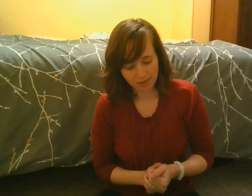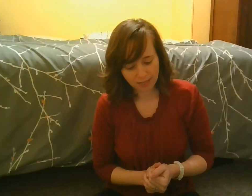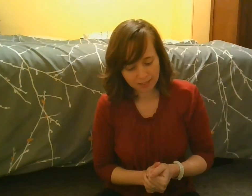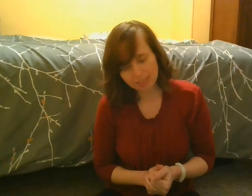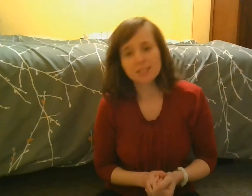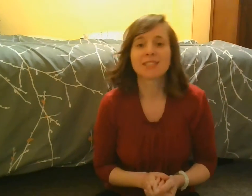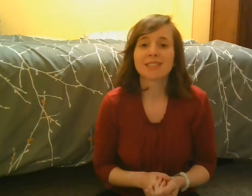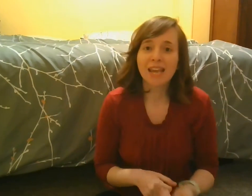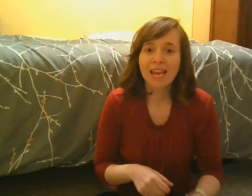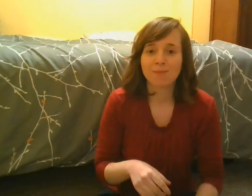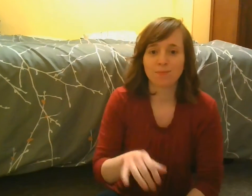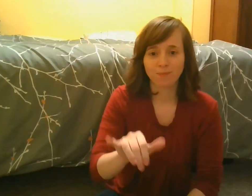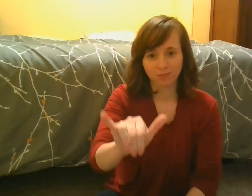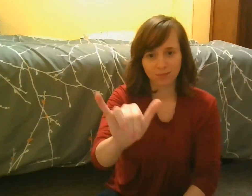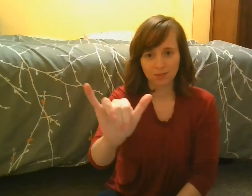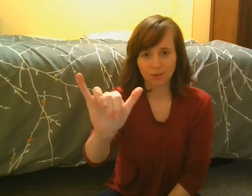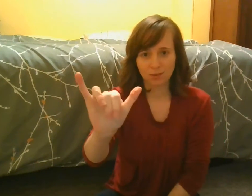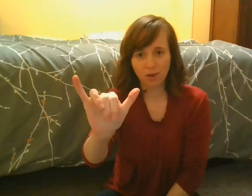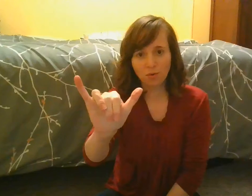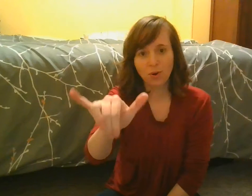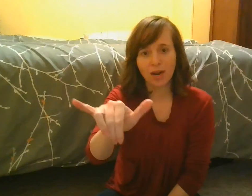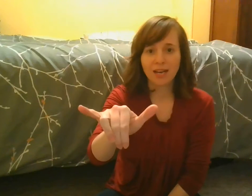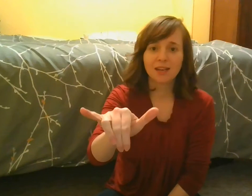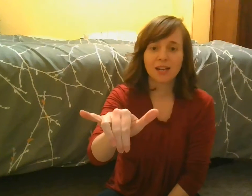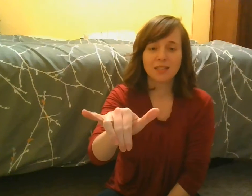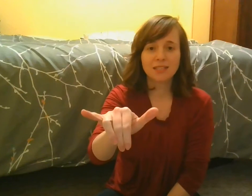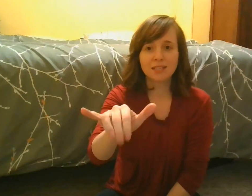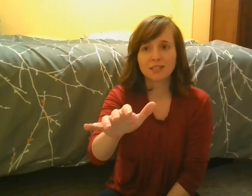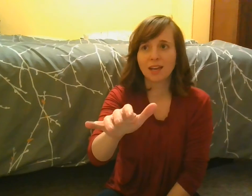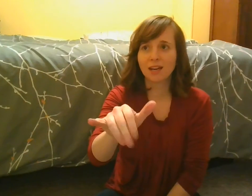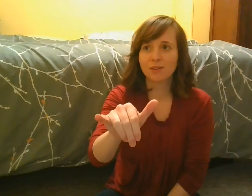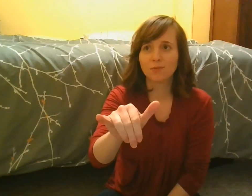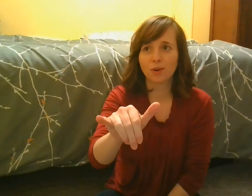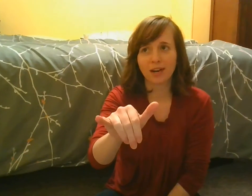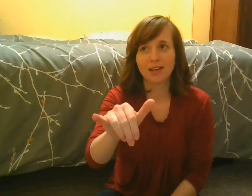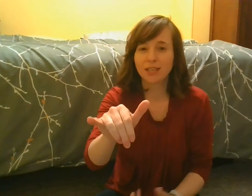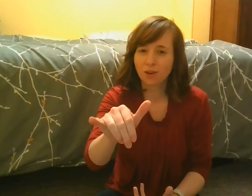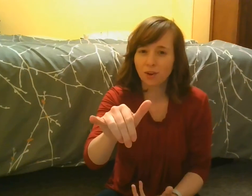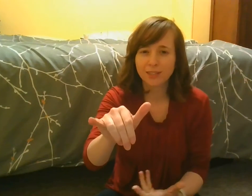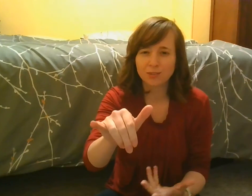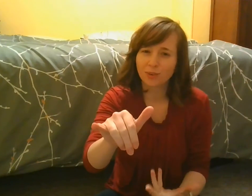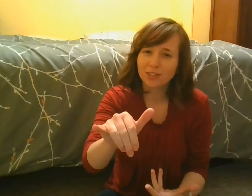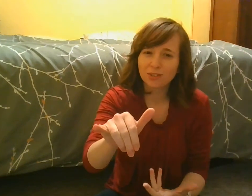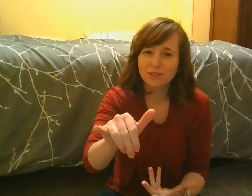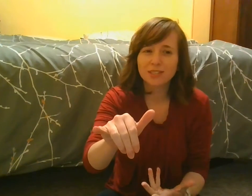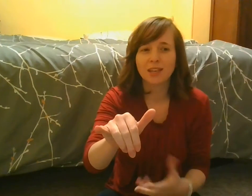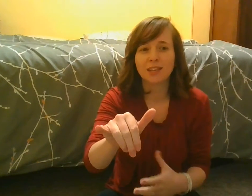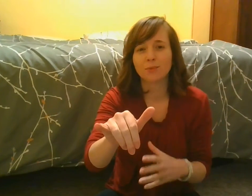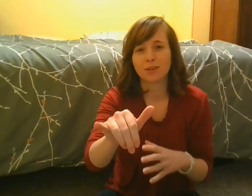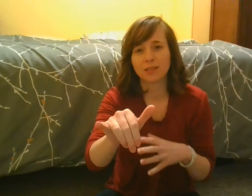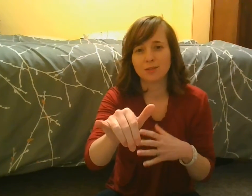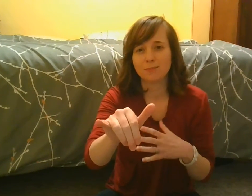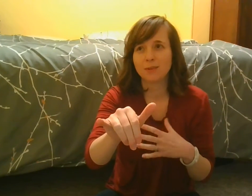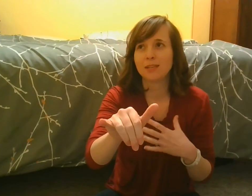Next is same. So letter Y, and this is kind of what I call a directional sign, where it could be